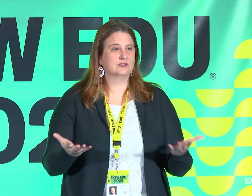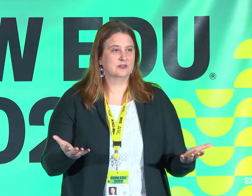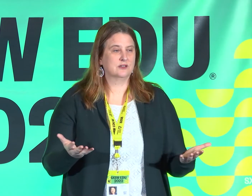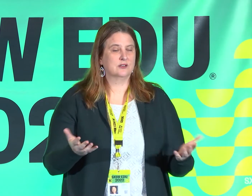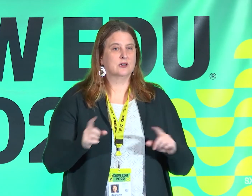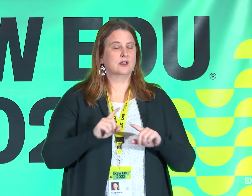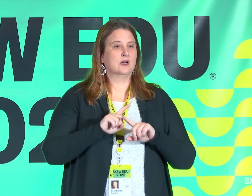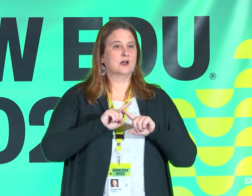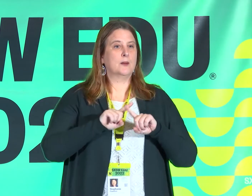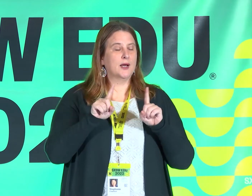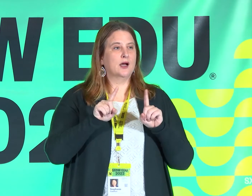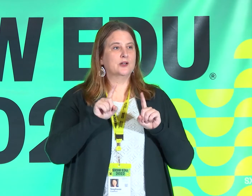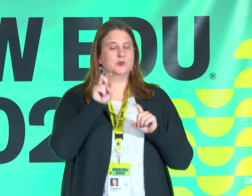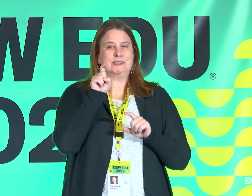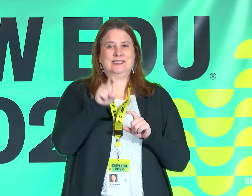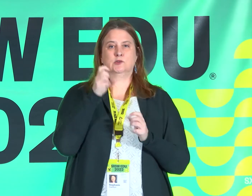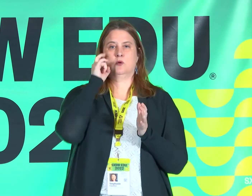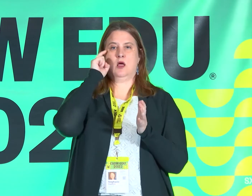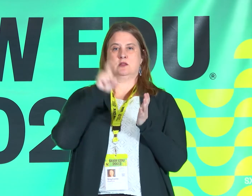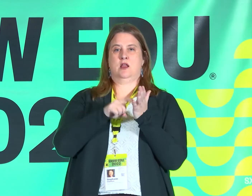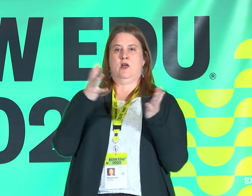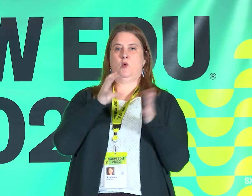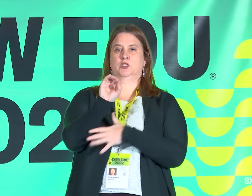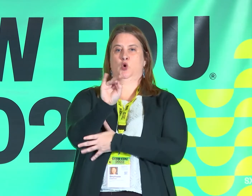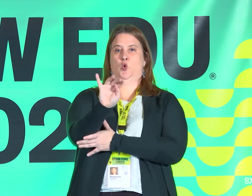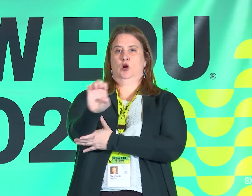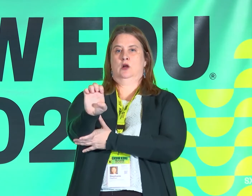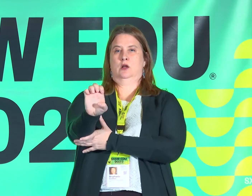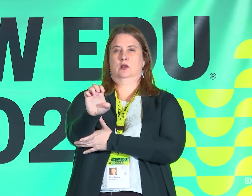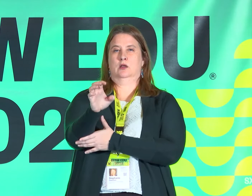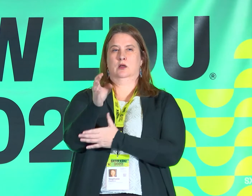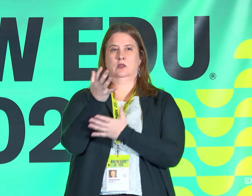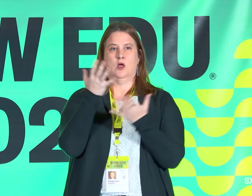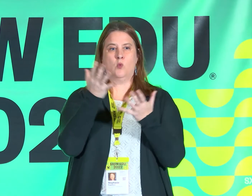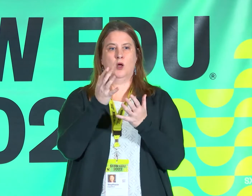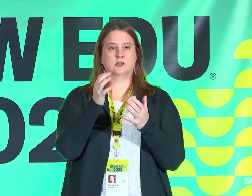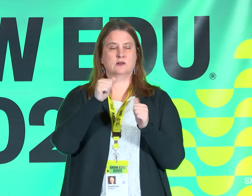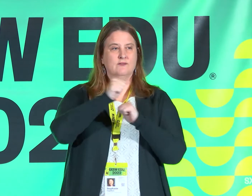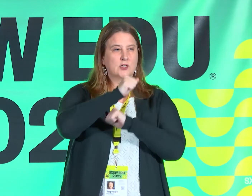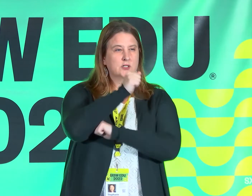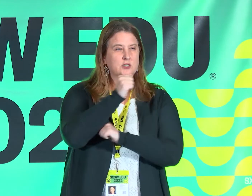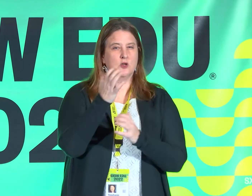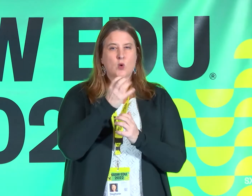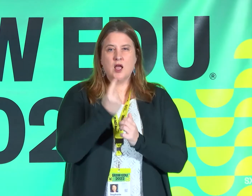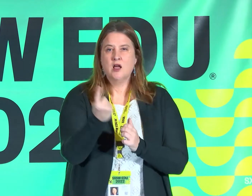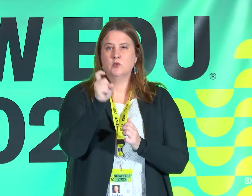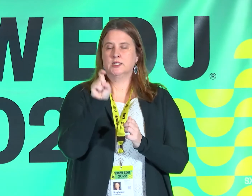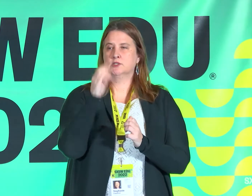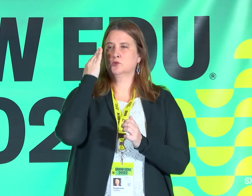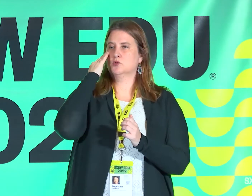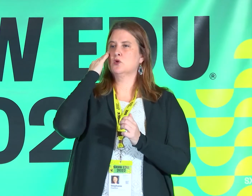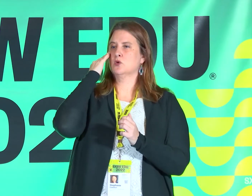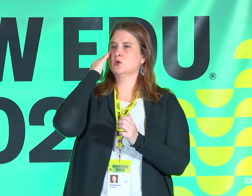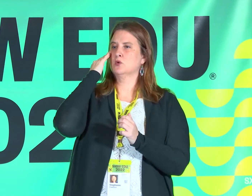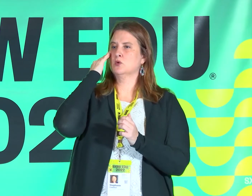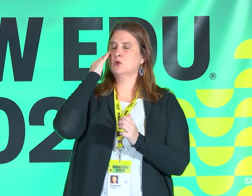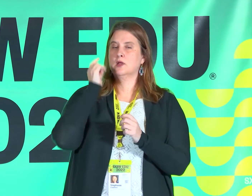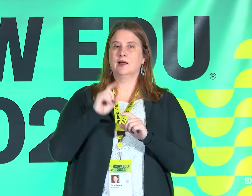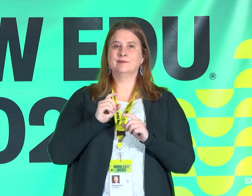It wasn't difficult, but it was something that I realized there was a need there. And it was at the core, it was a foundational need, and there was information